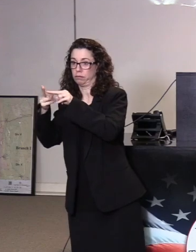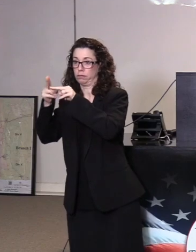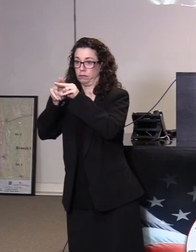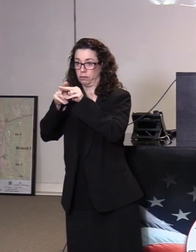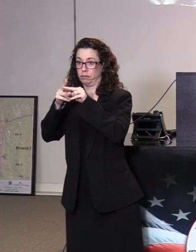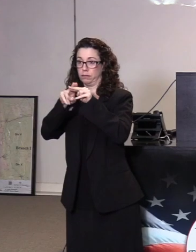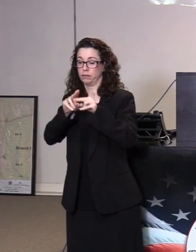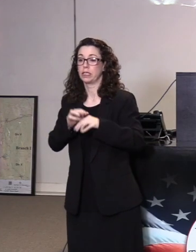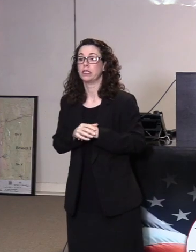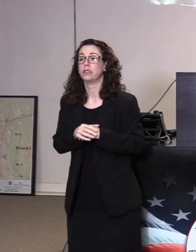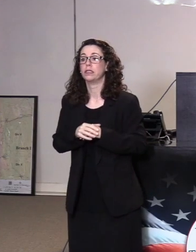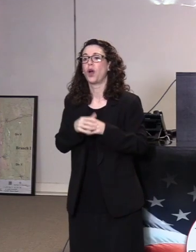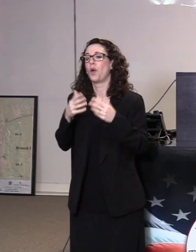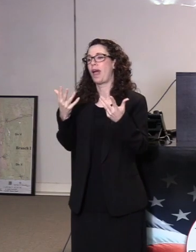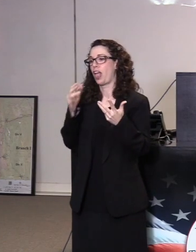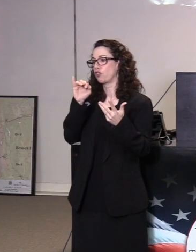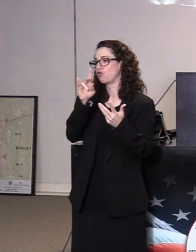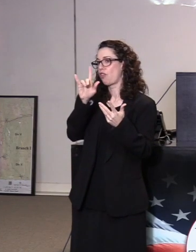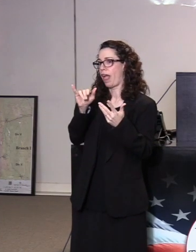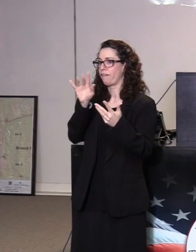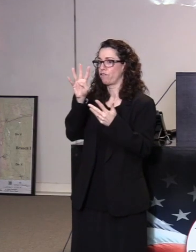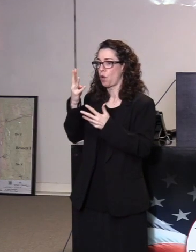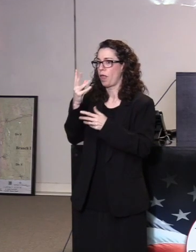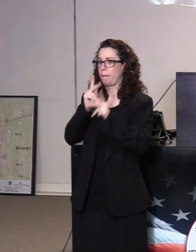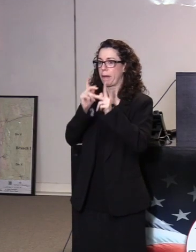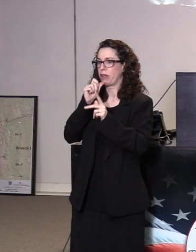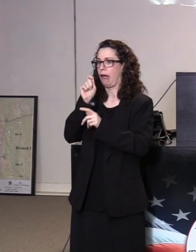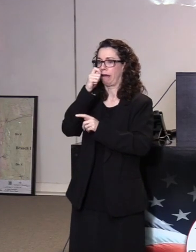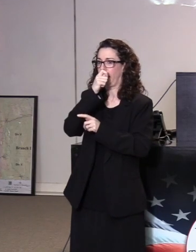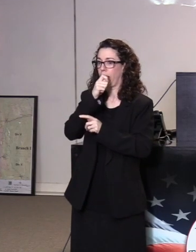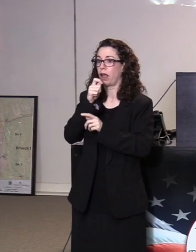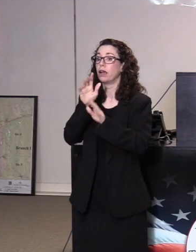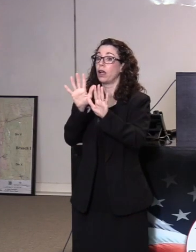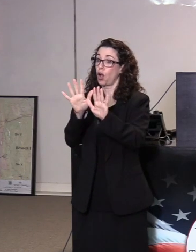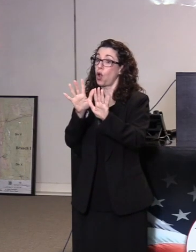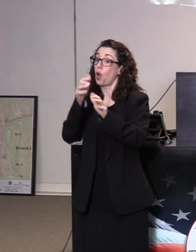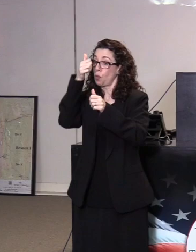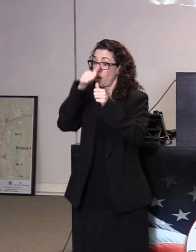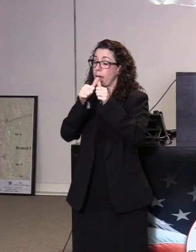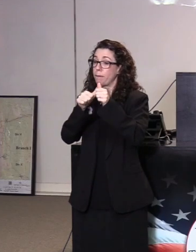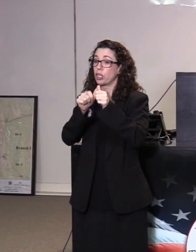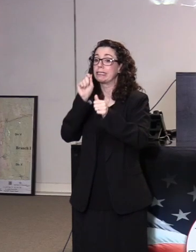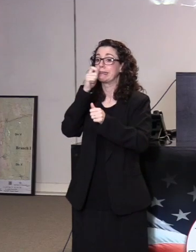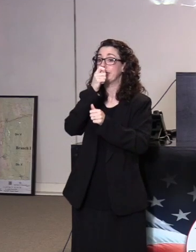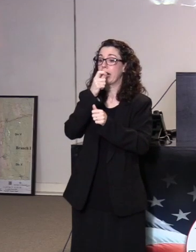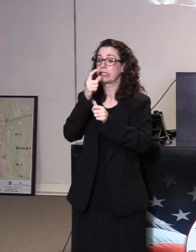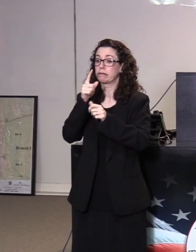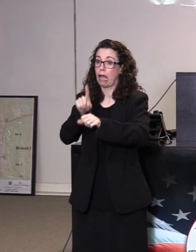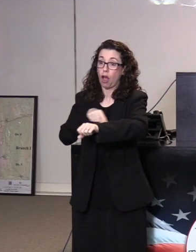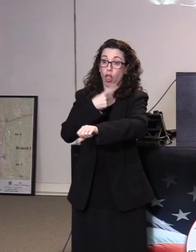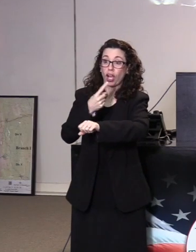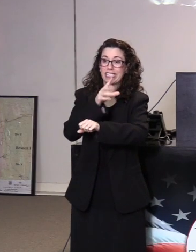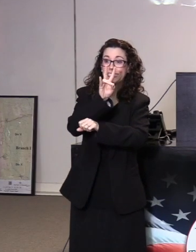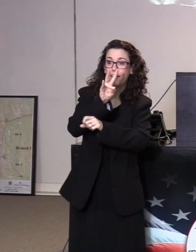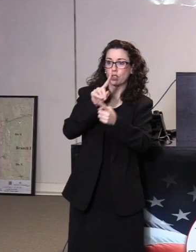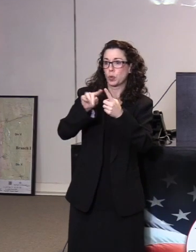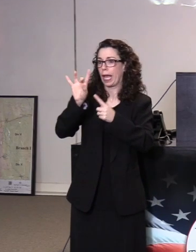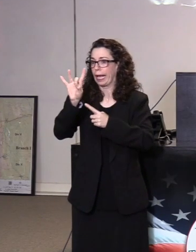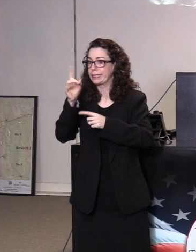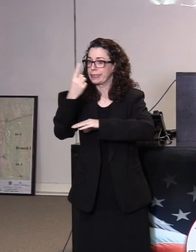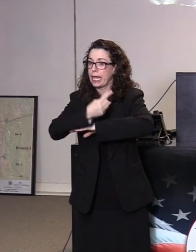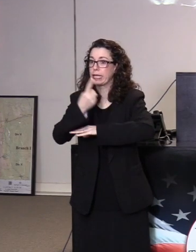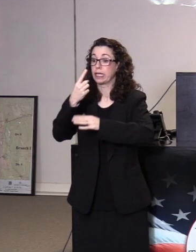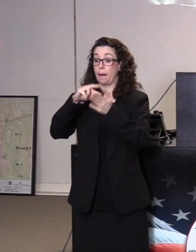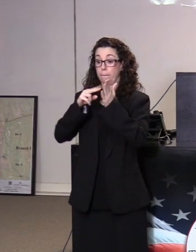say, well, July the 4th, people were not tested. Remember, these take about 7 to 8 days to get in. So this was not July the 4th,